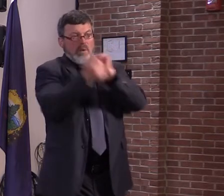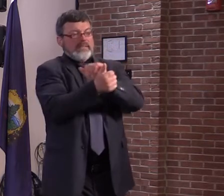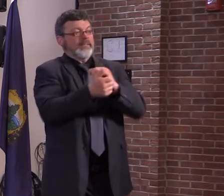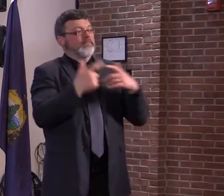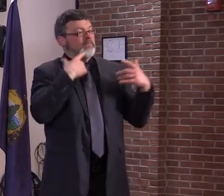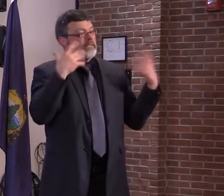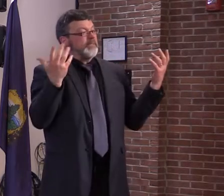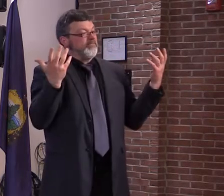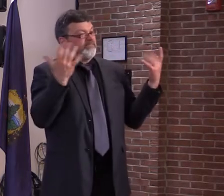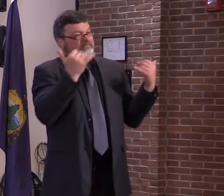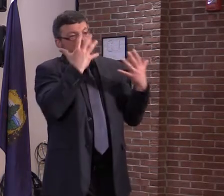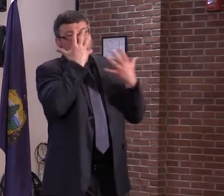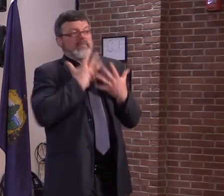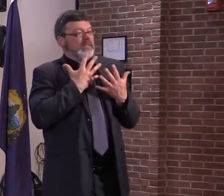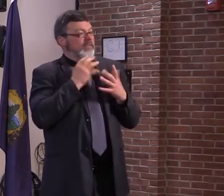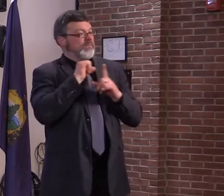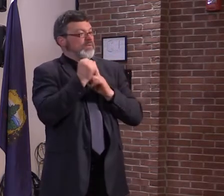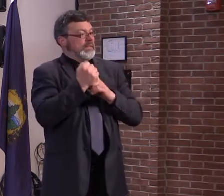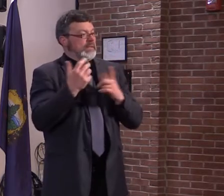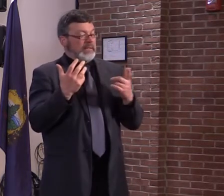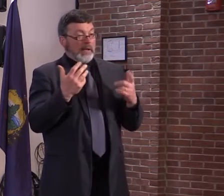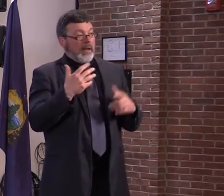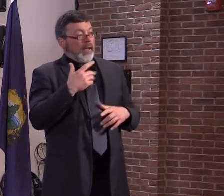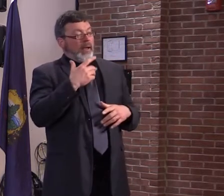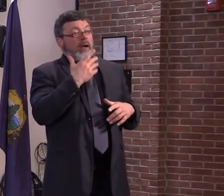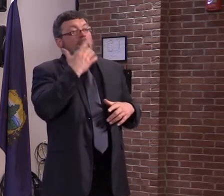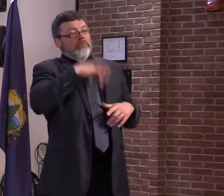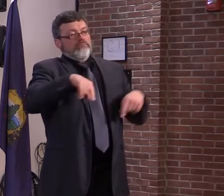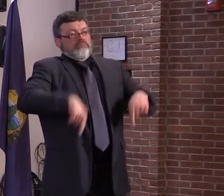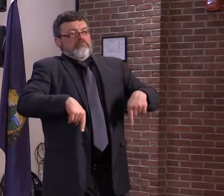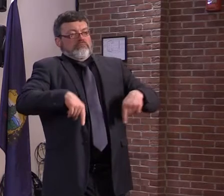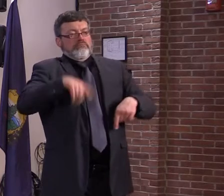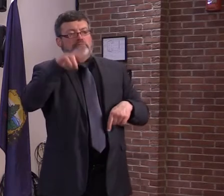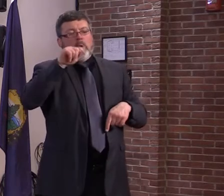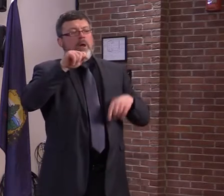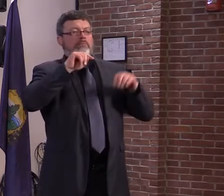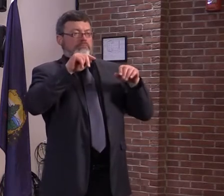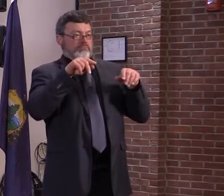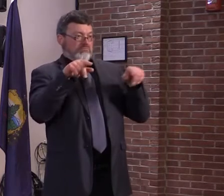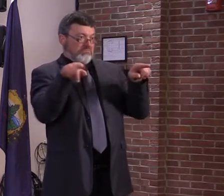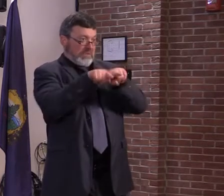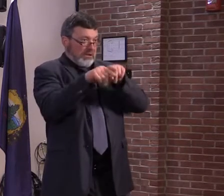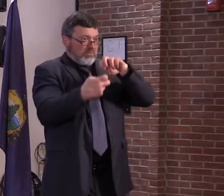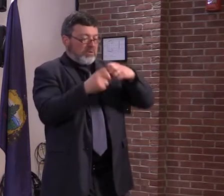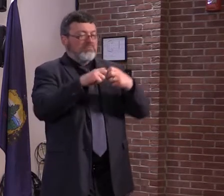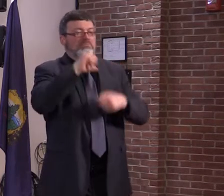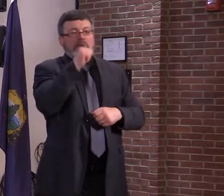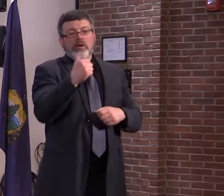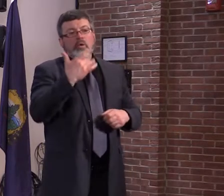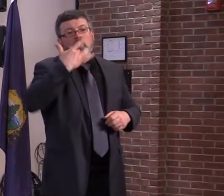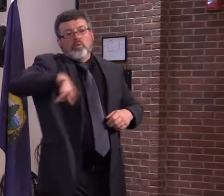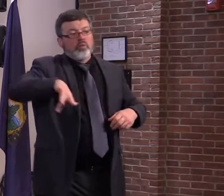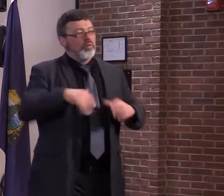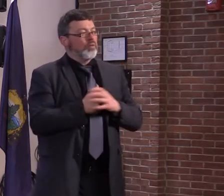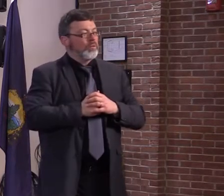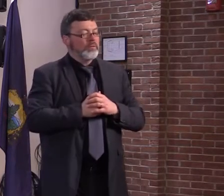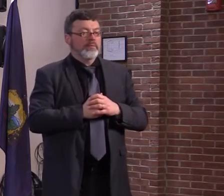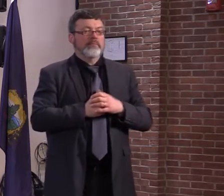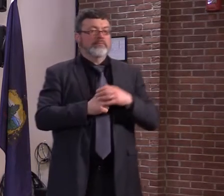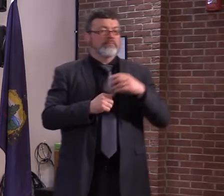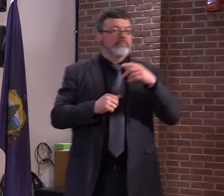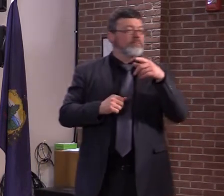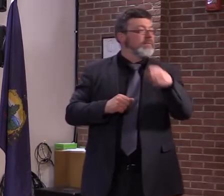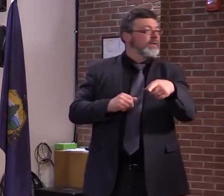I'm thankful we don't have that here in Vermont. Some lawmakers are calling on you to denounce remarks made by the chair of the